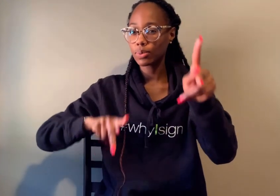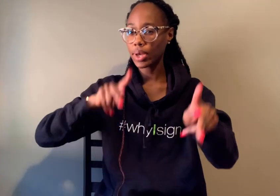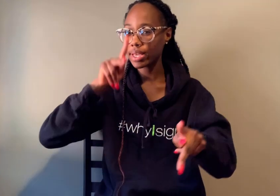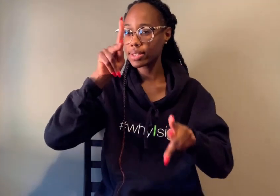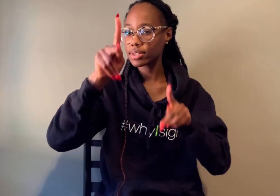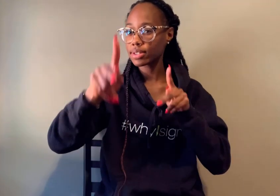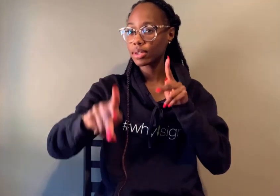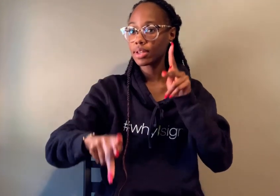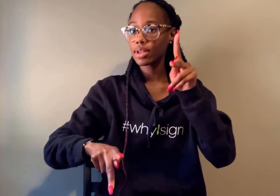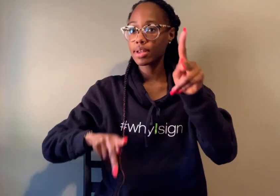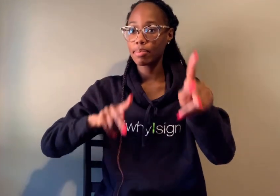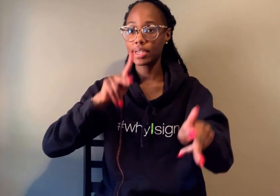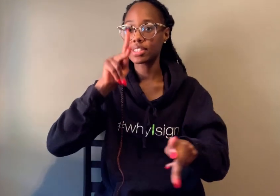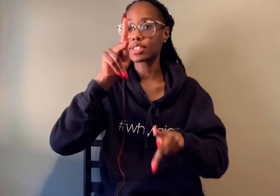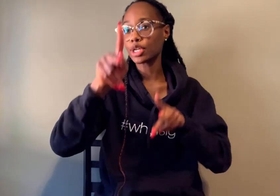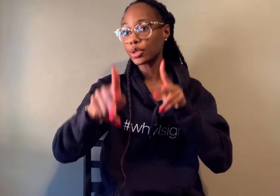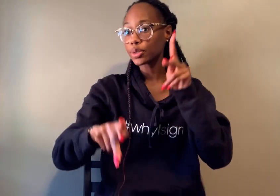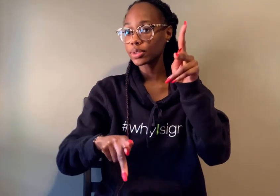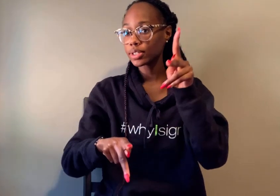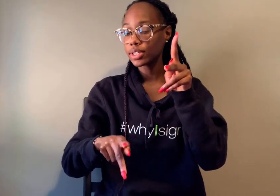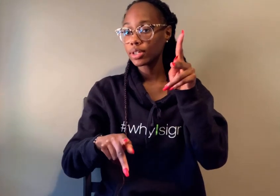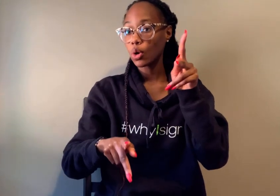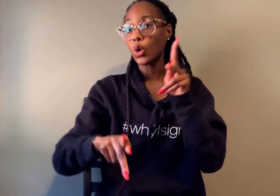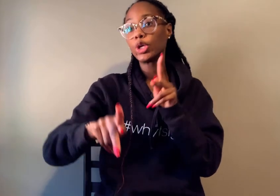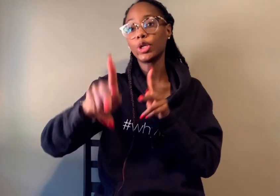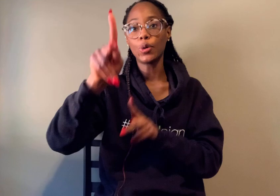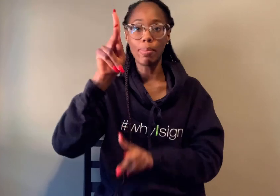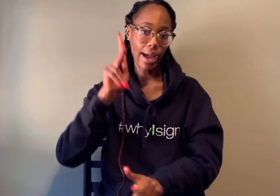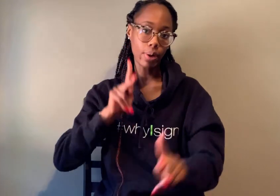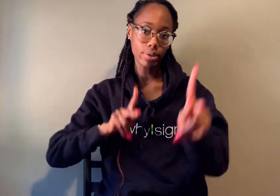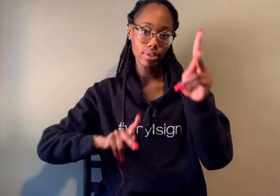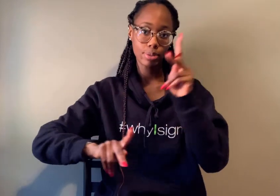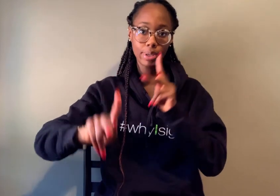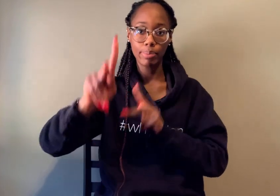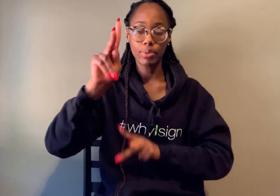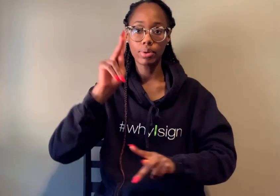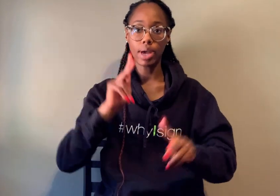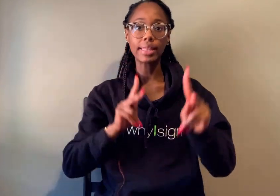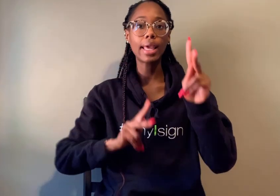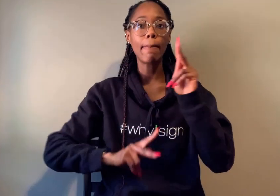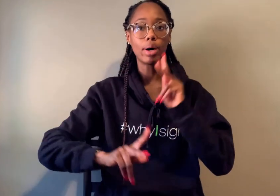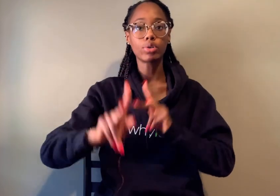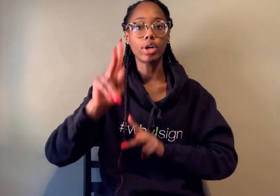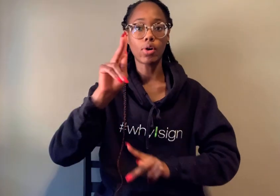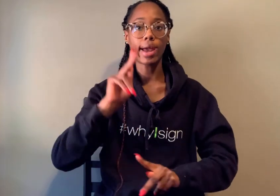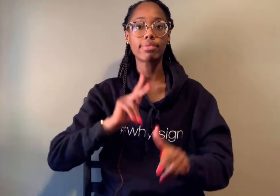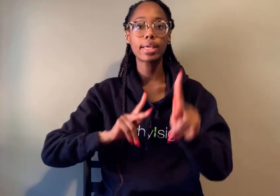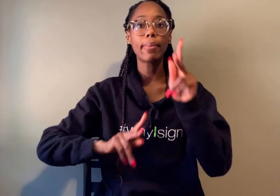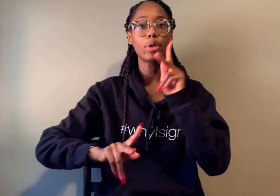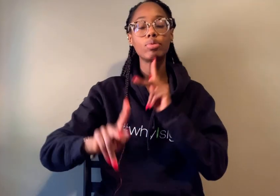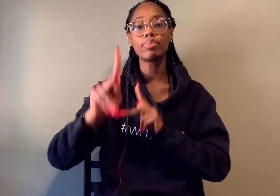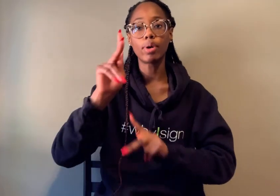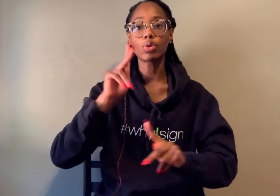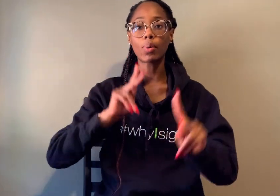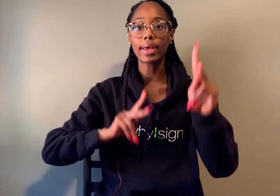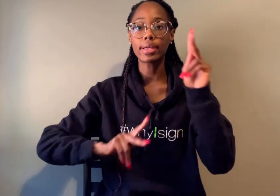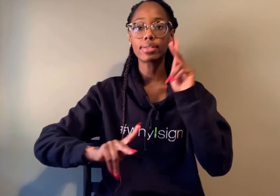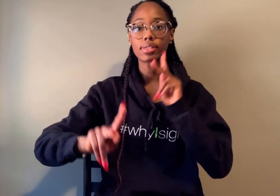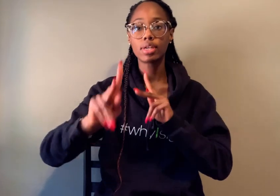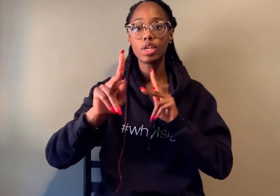ways, but it's a circle. Or you can do backwards, people. I think both are okay. I've seen you use both ways. So